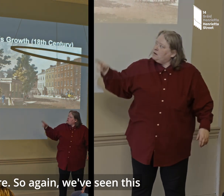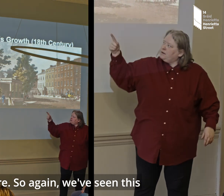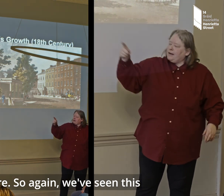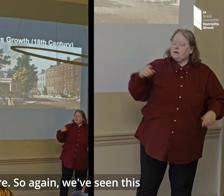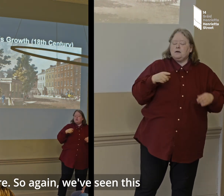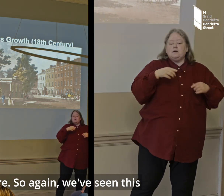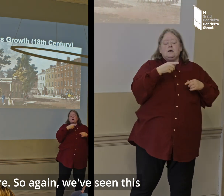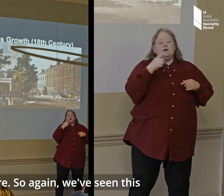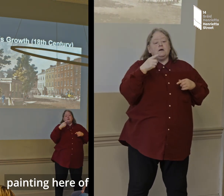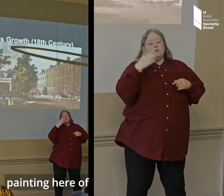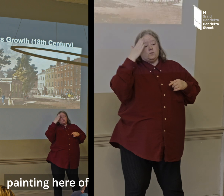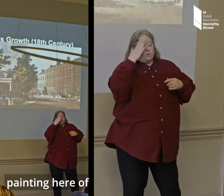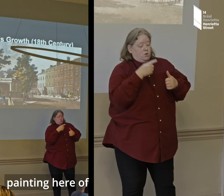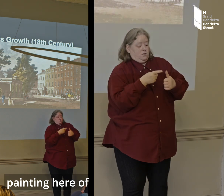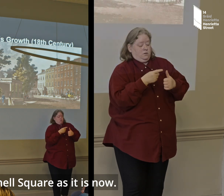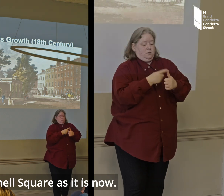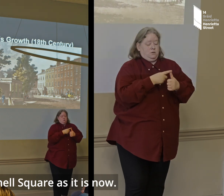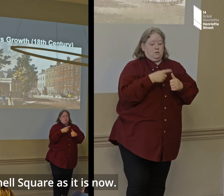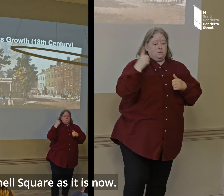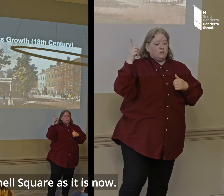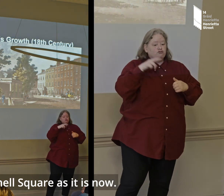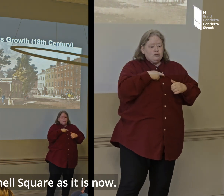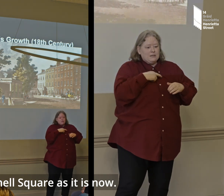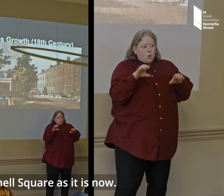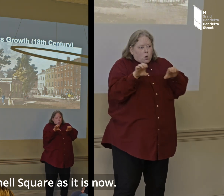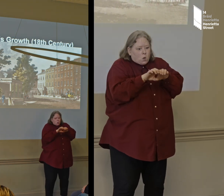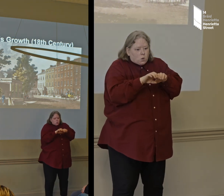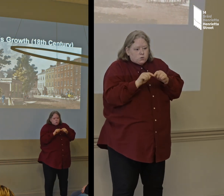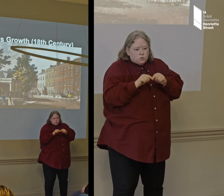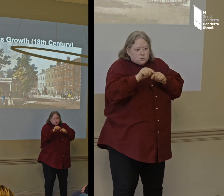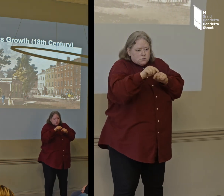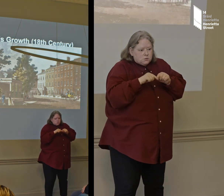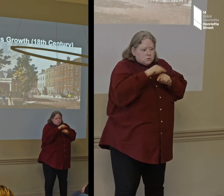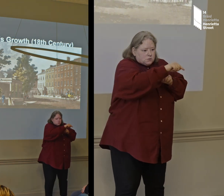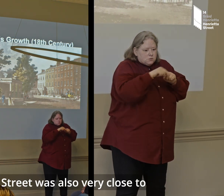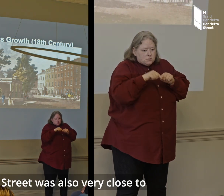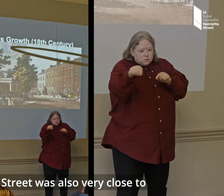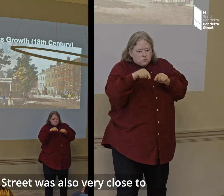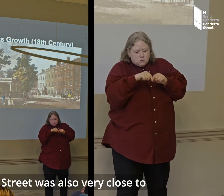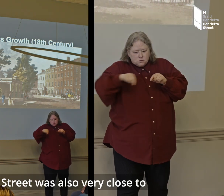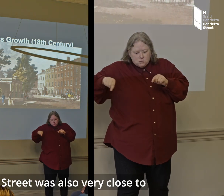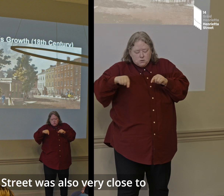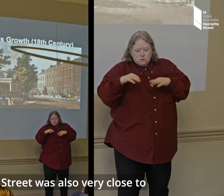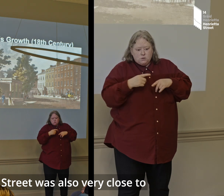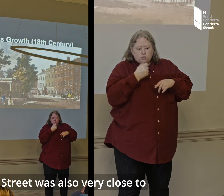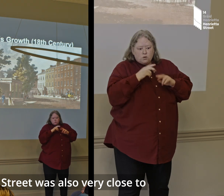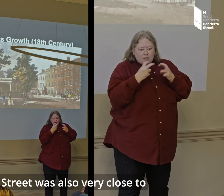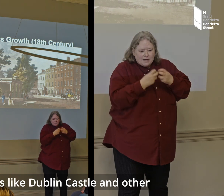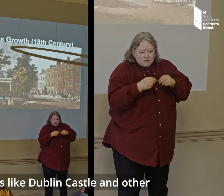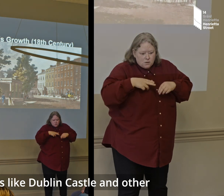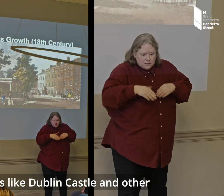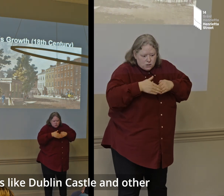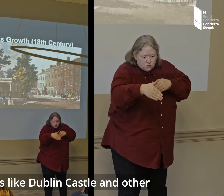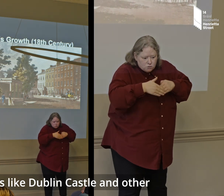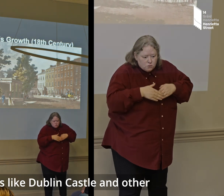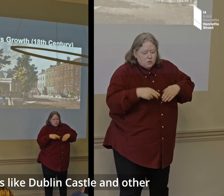So again, we've seen this painting here of Parnell Square as it is now. Henrietta Street was also very close to